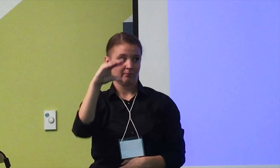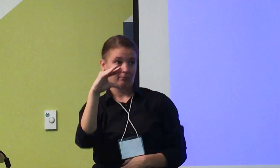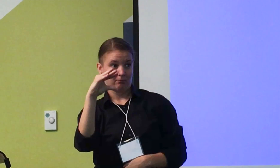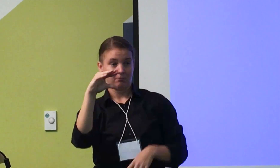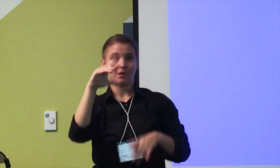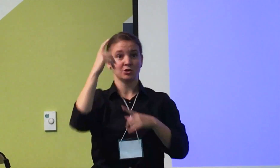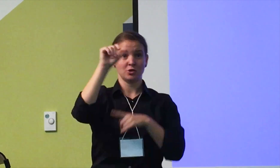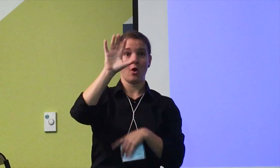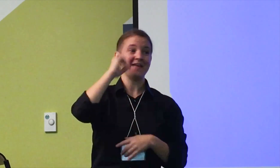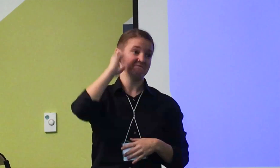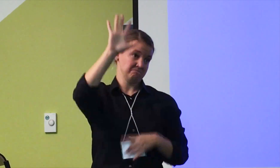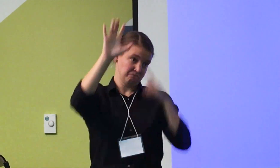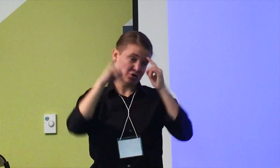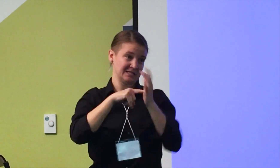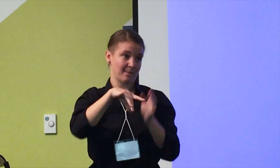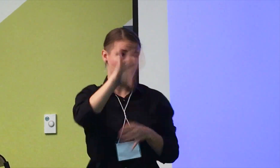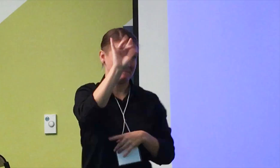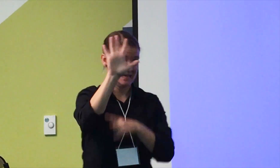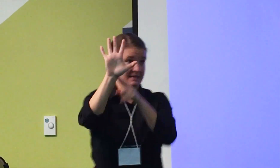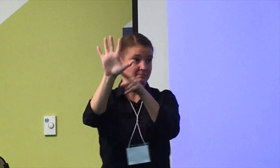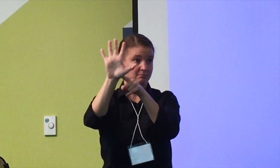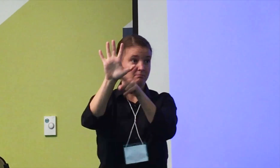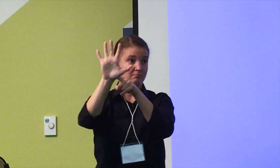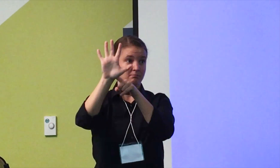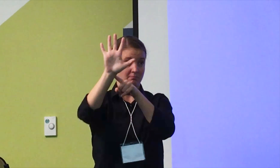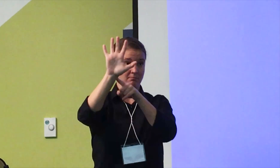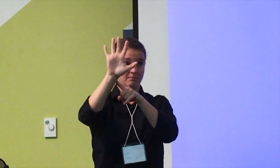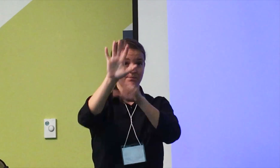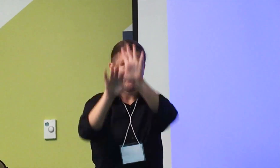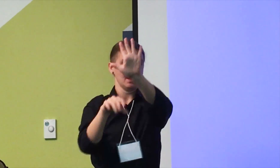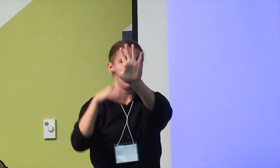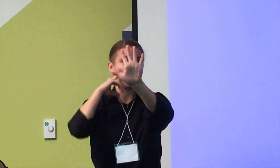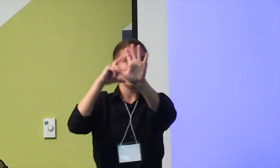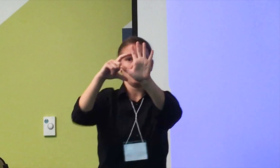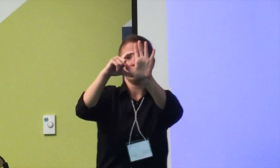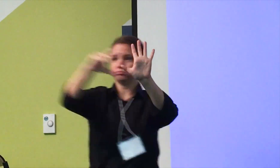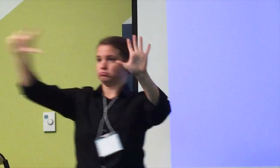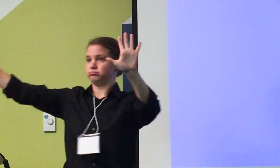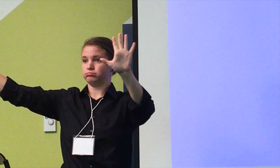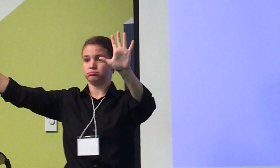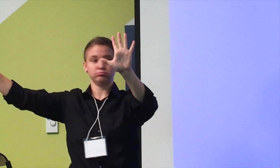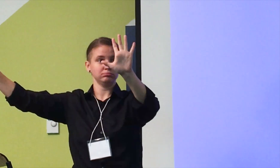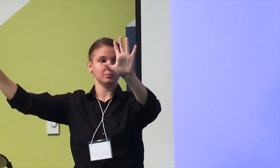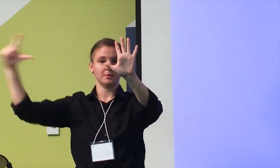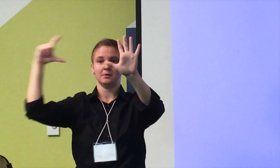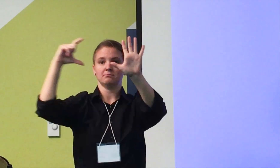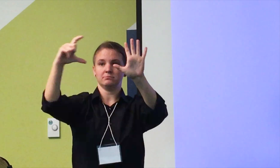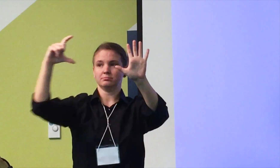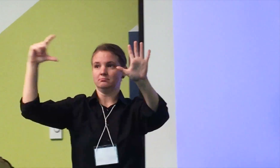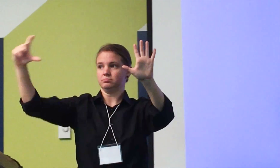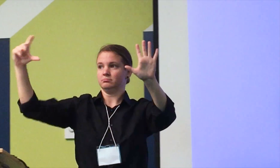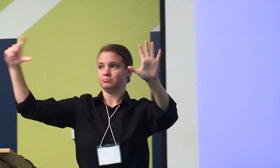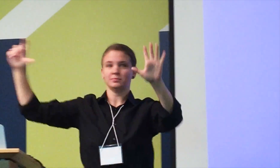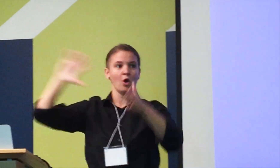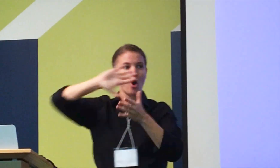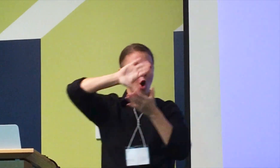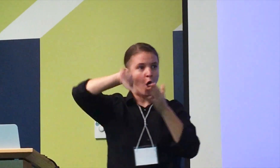the parent hand shapes, you'll get a set of sub hand shapes. And this would be the parent hand shape that then, let's say,